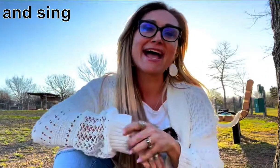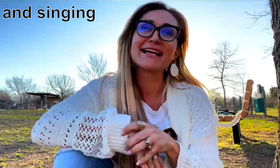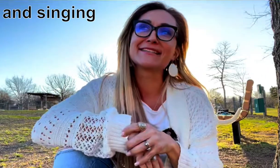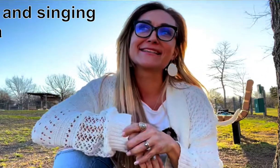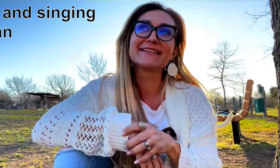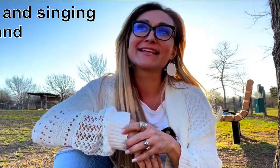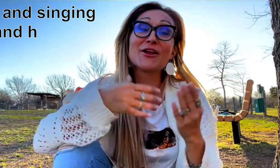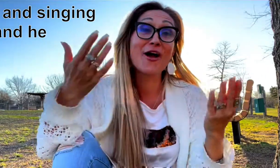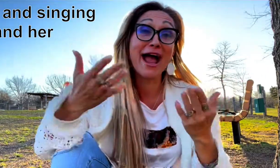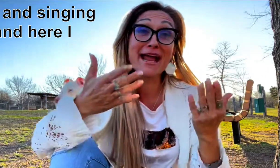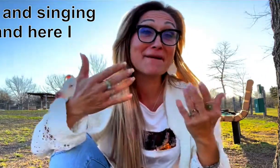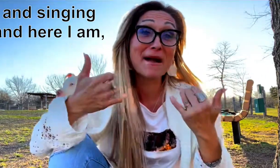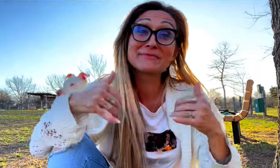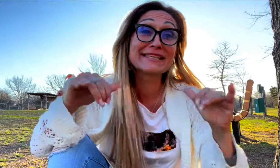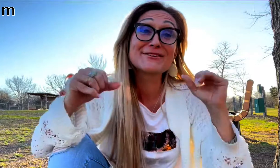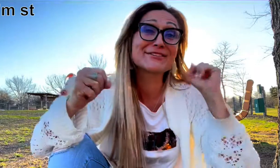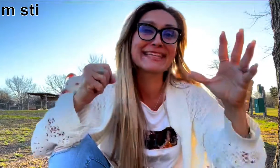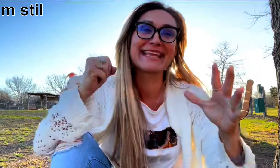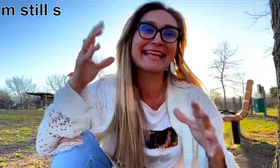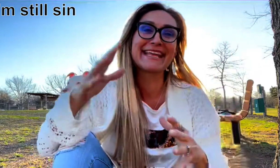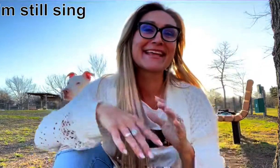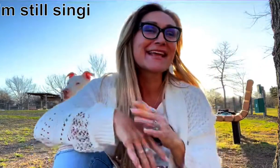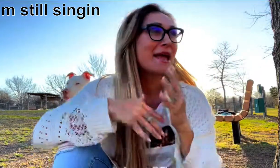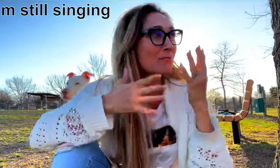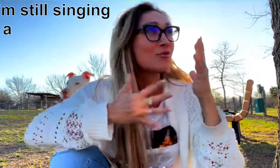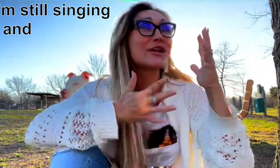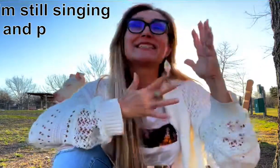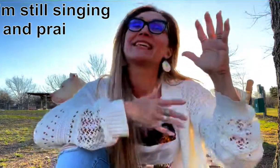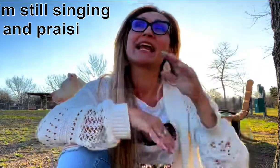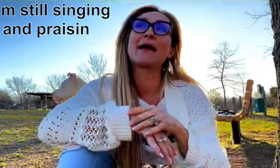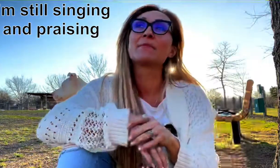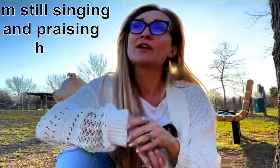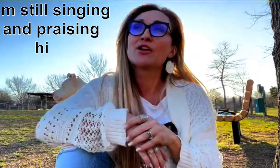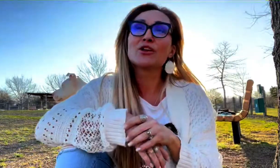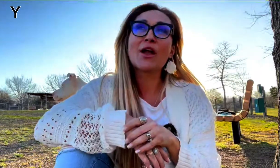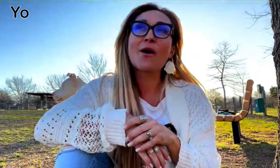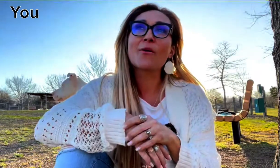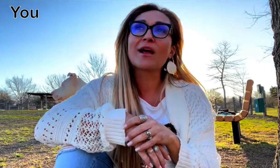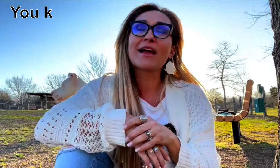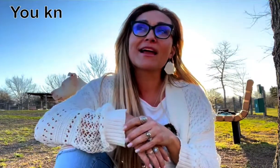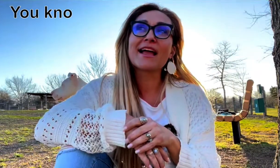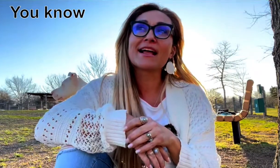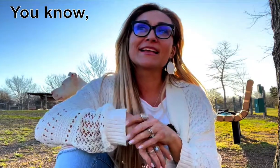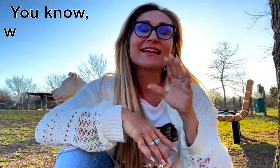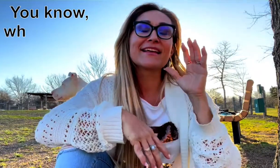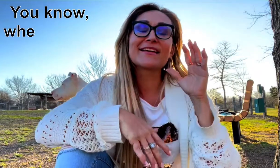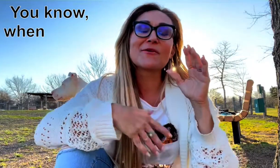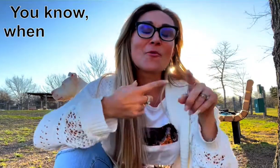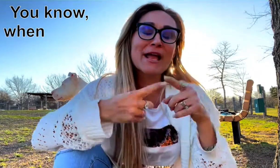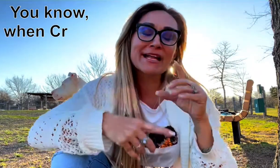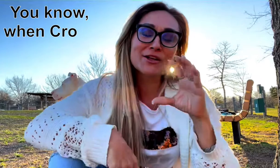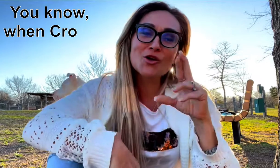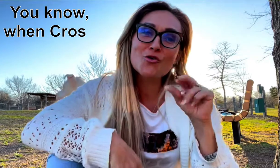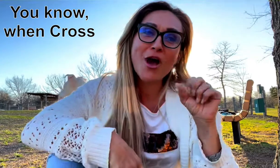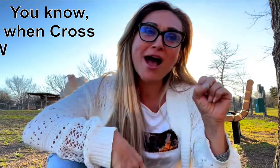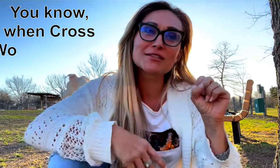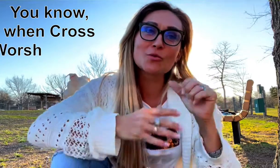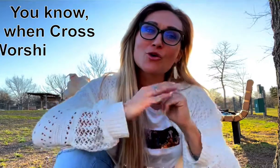and here I am, I'm still singing and praising him, you know. And when Cross